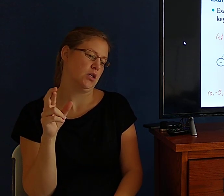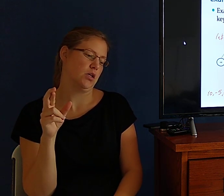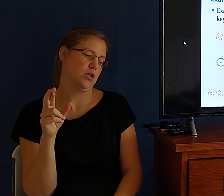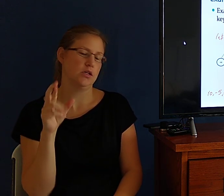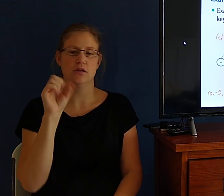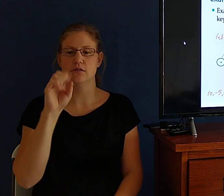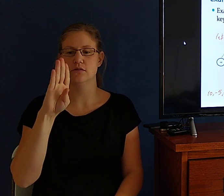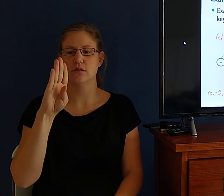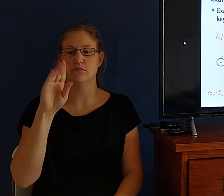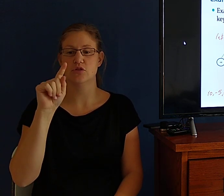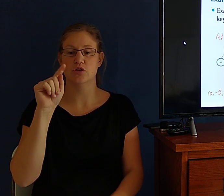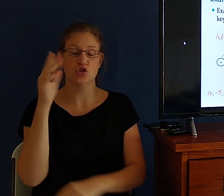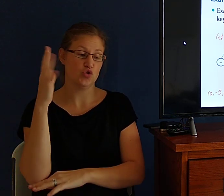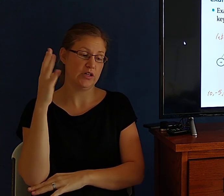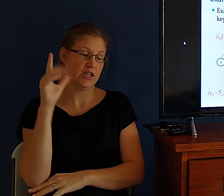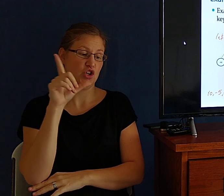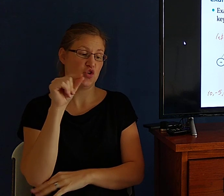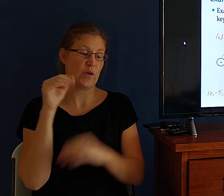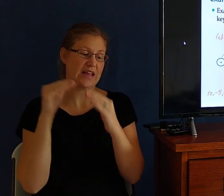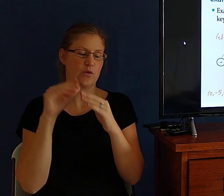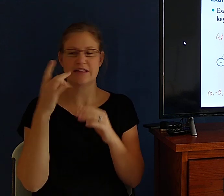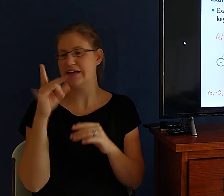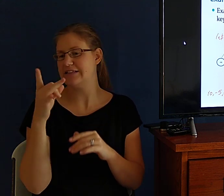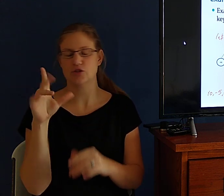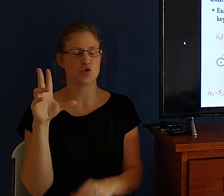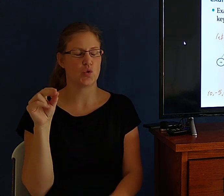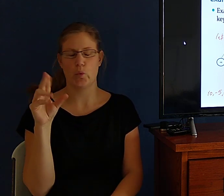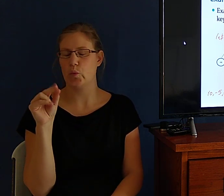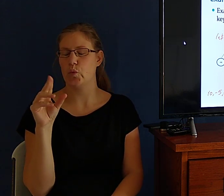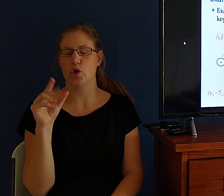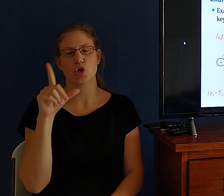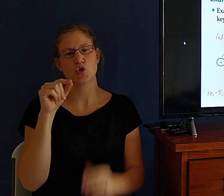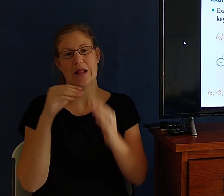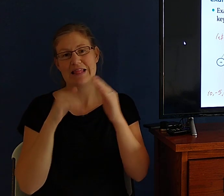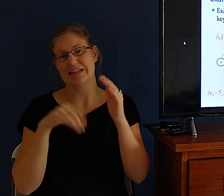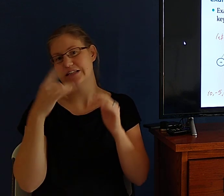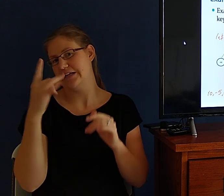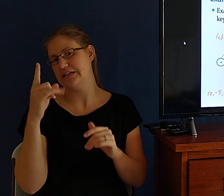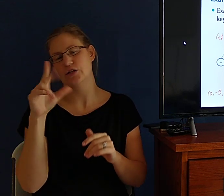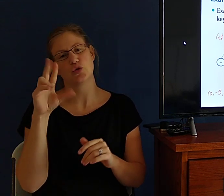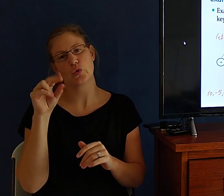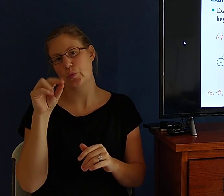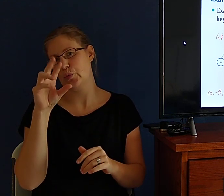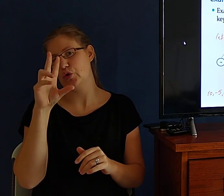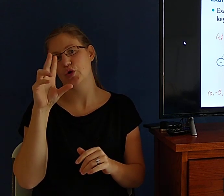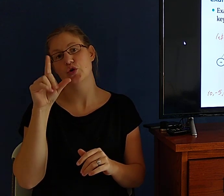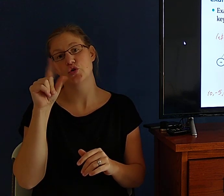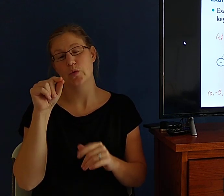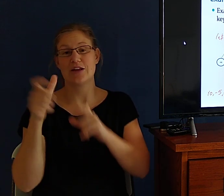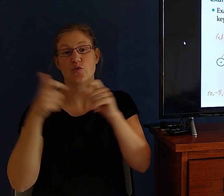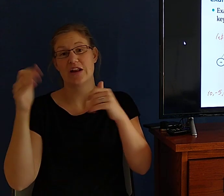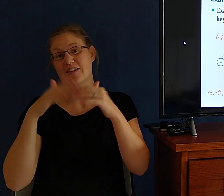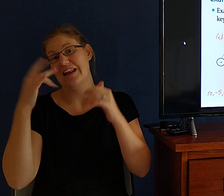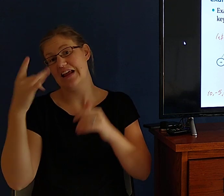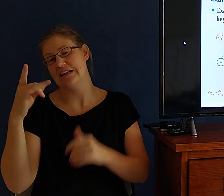subtree. 20 is equal to 18, no. 20 is less than 18, no. 20 is greater than 18, yes.